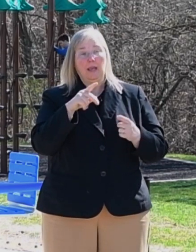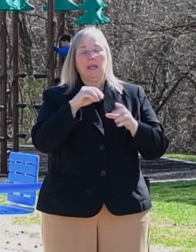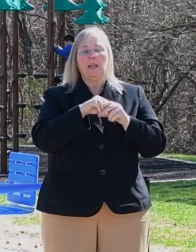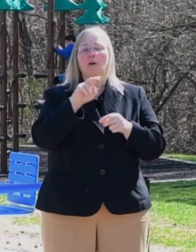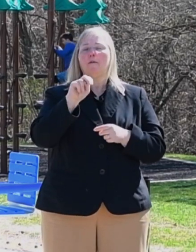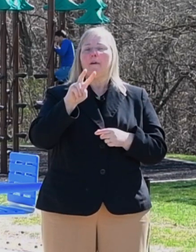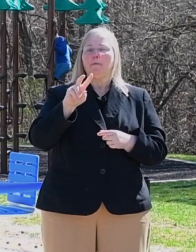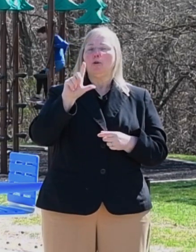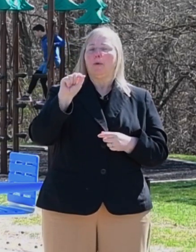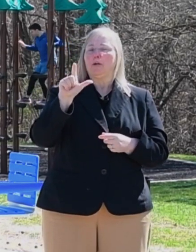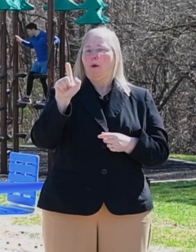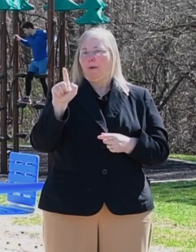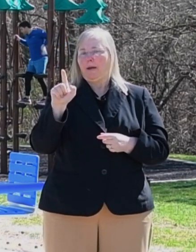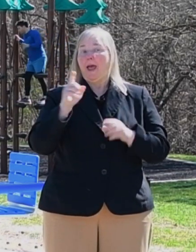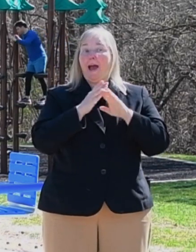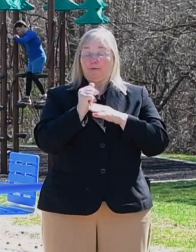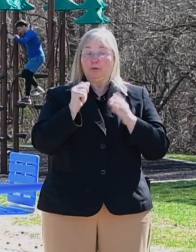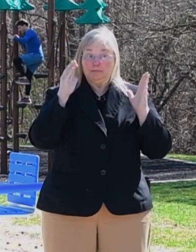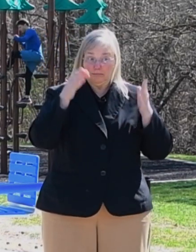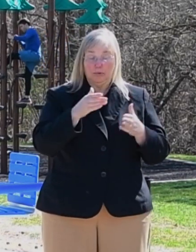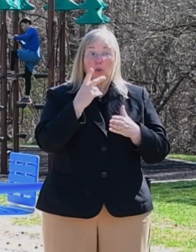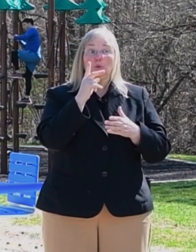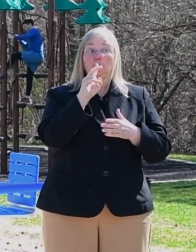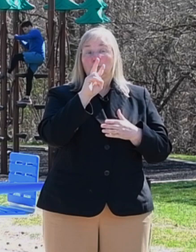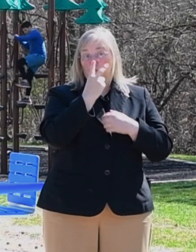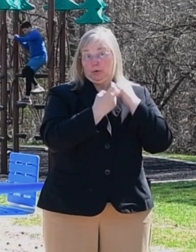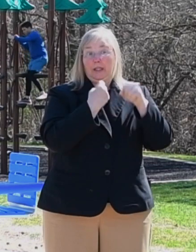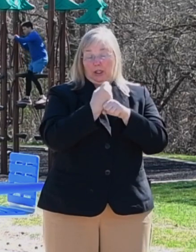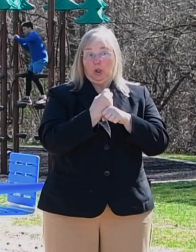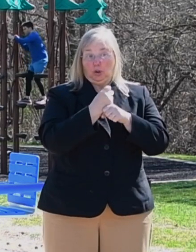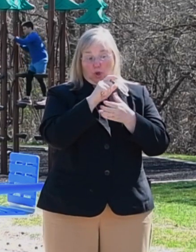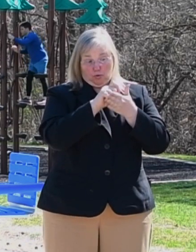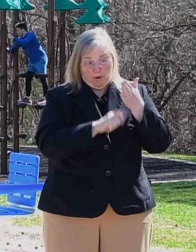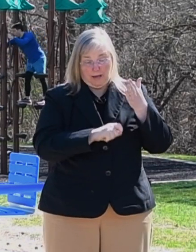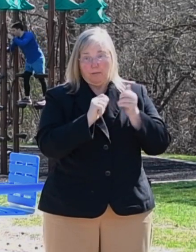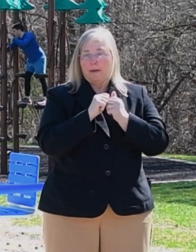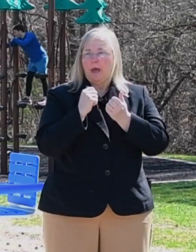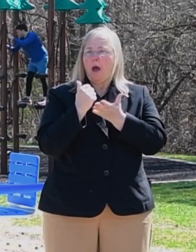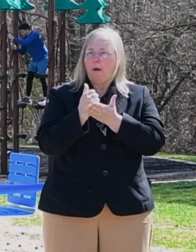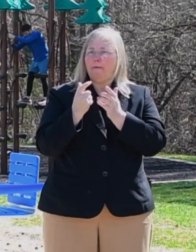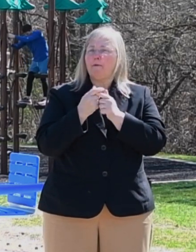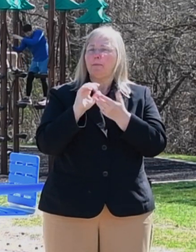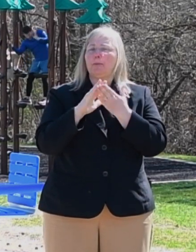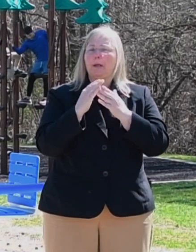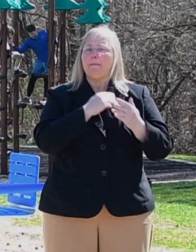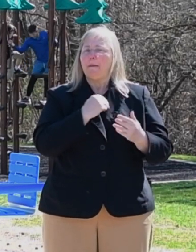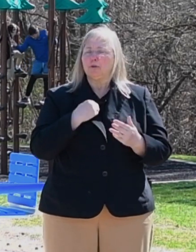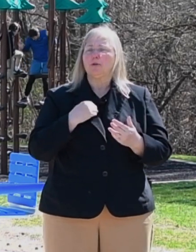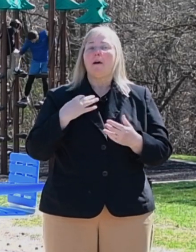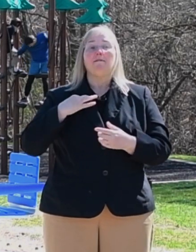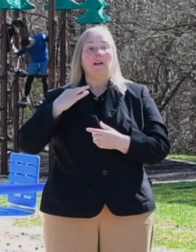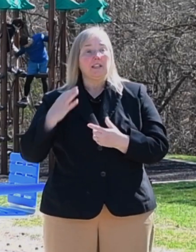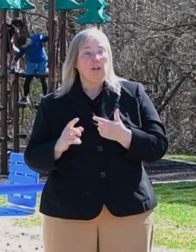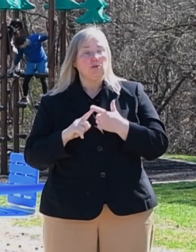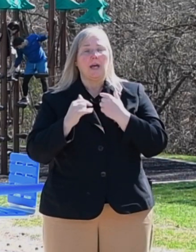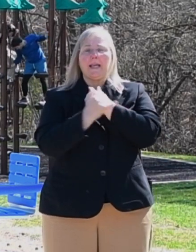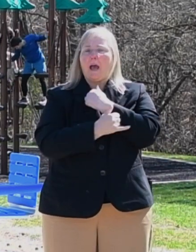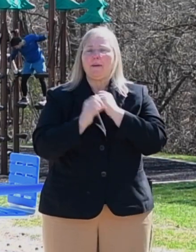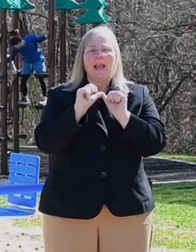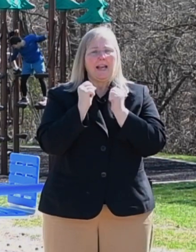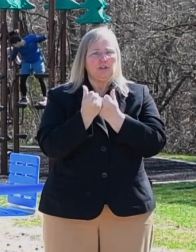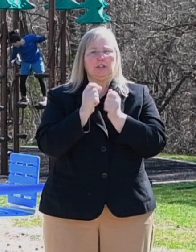after spending nearly 2 years writing it with the help of our community members, volunteers, county agencies, and